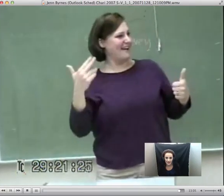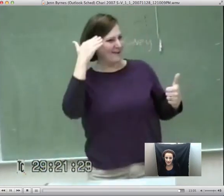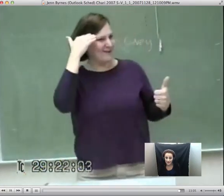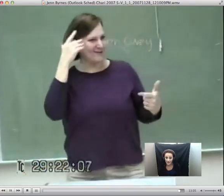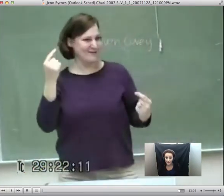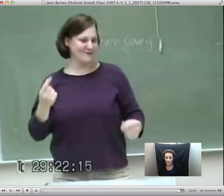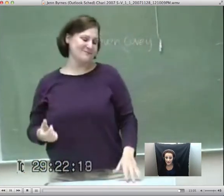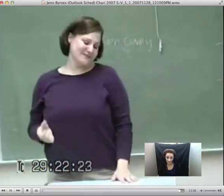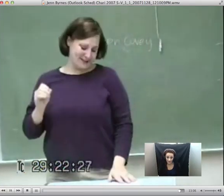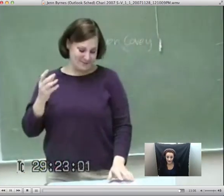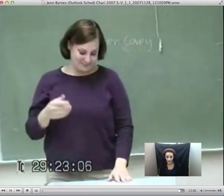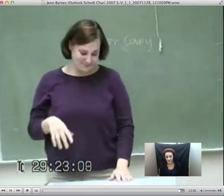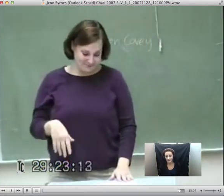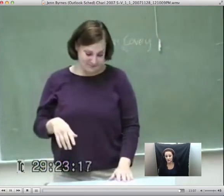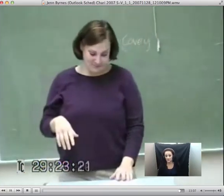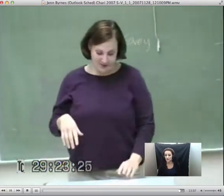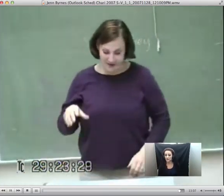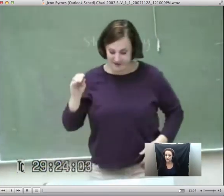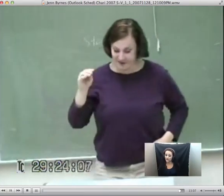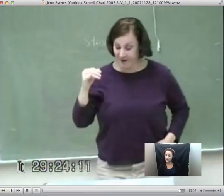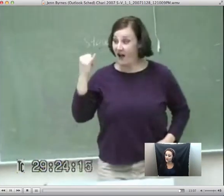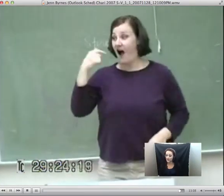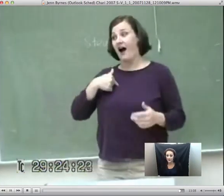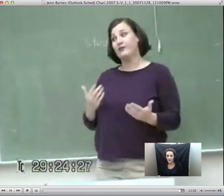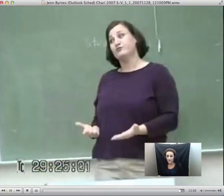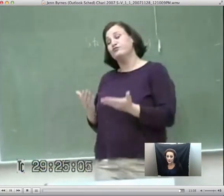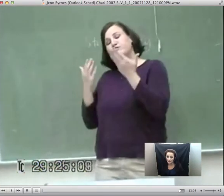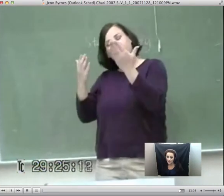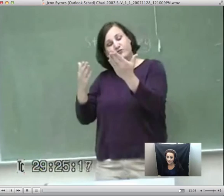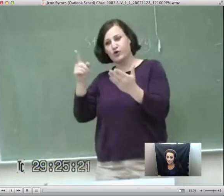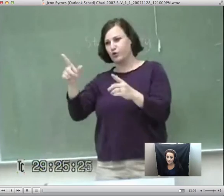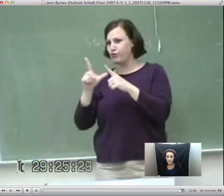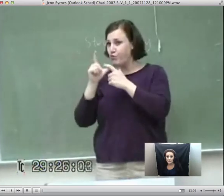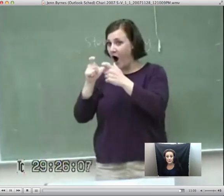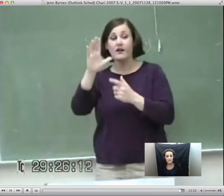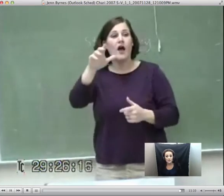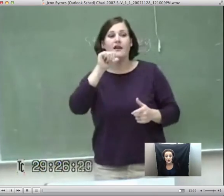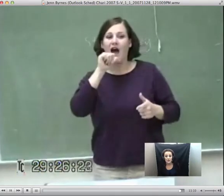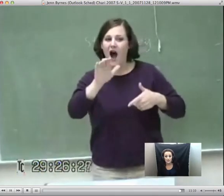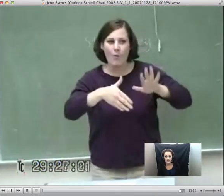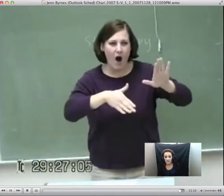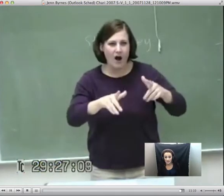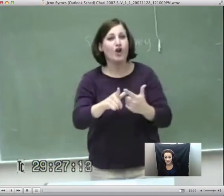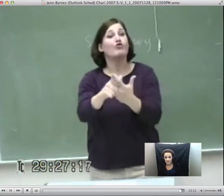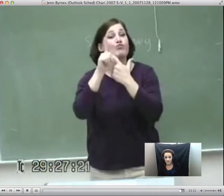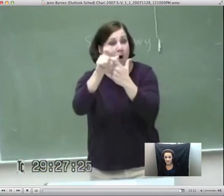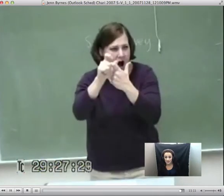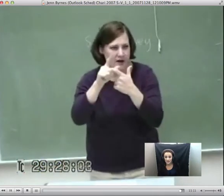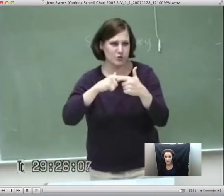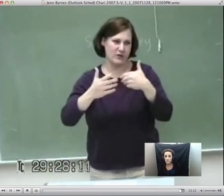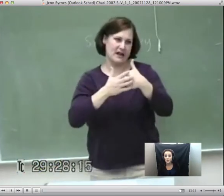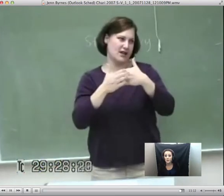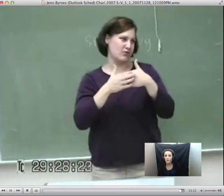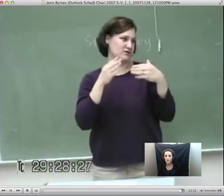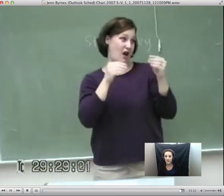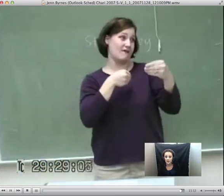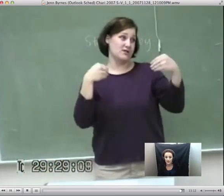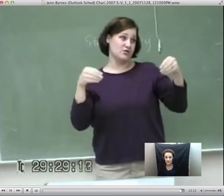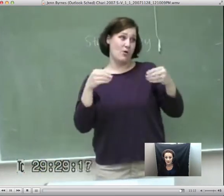then that way I can show up to work feeling fine, and they already know what I'm doing. So I strongly suggest that you run